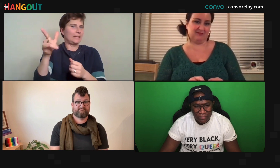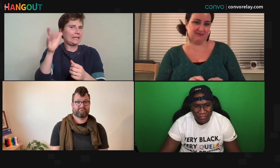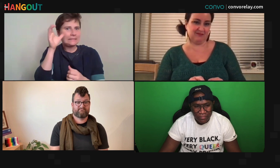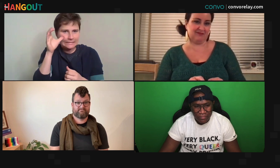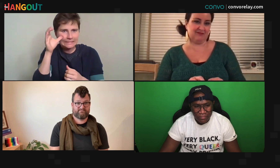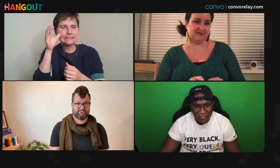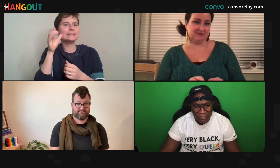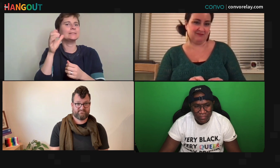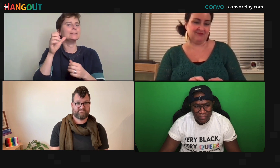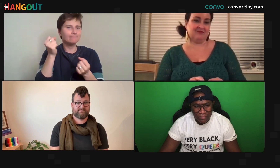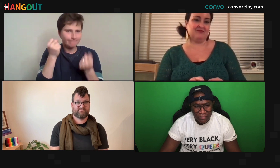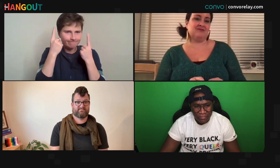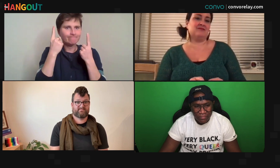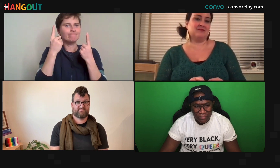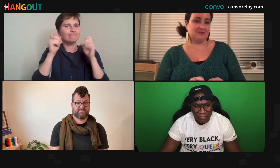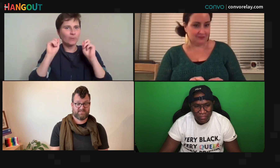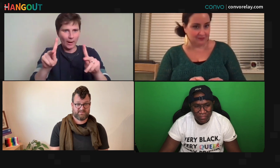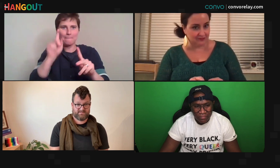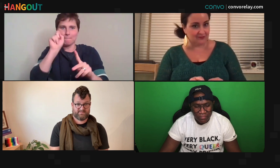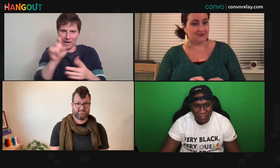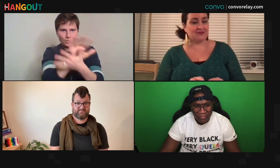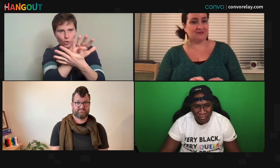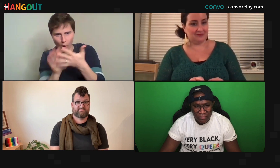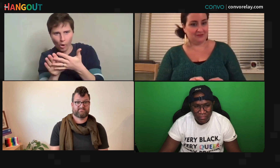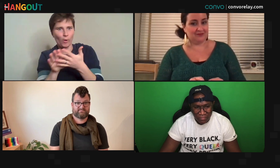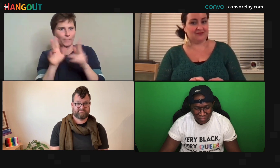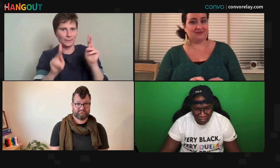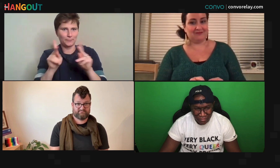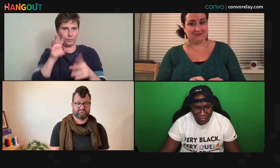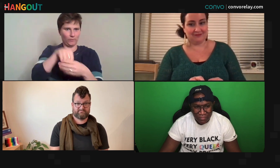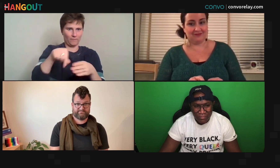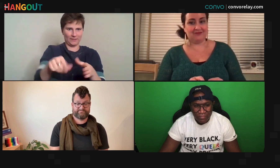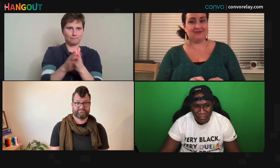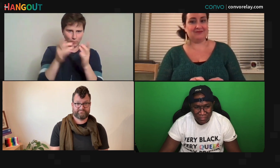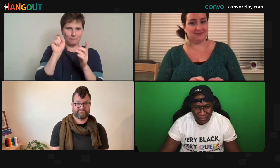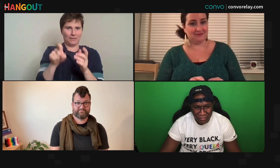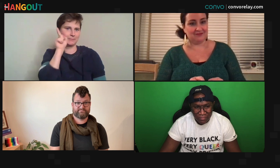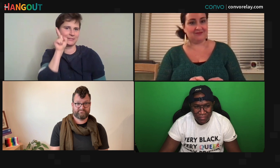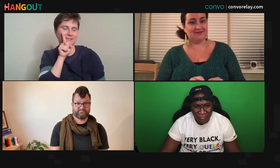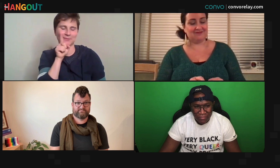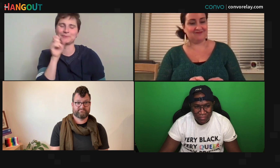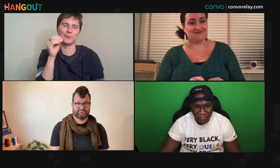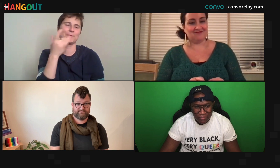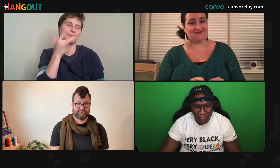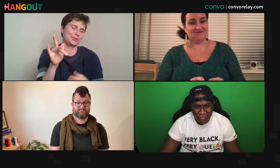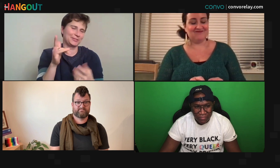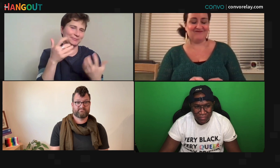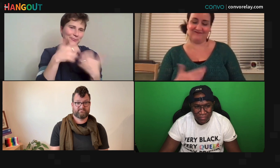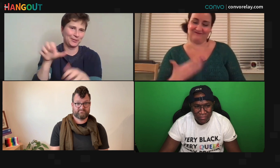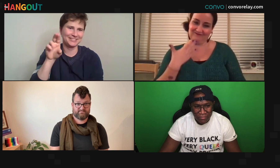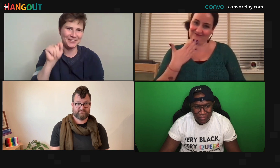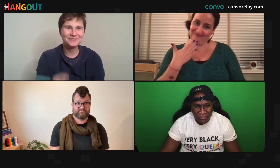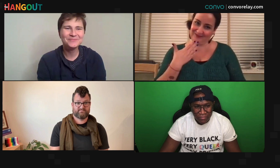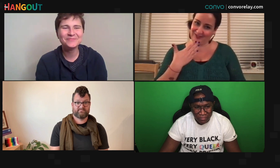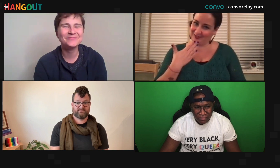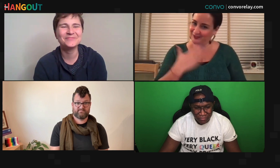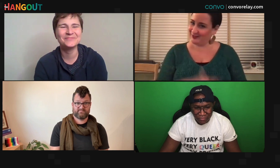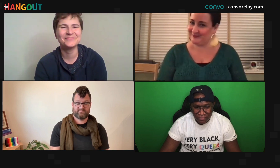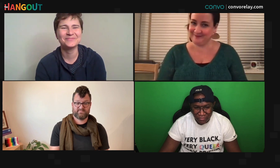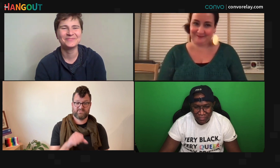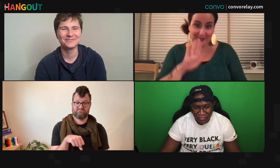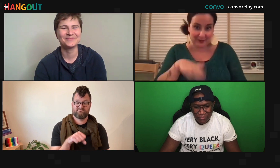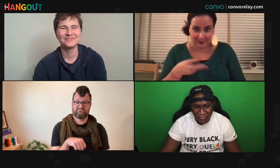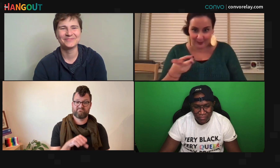for everything. Why wasn't it good enough? And so fortunately, they heard, they listened, they knew all the people that were involved in this